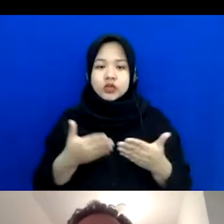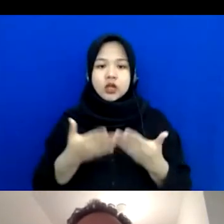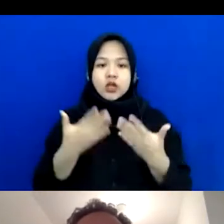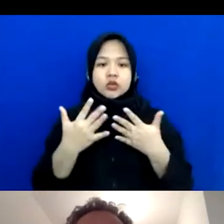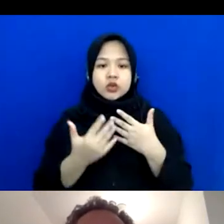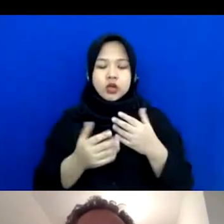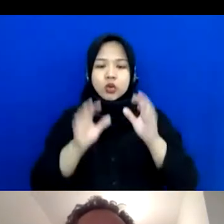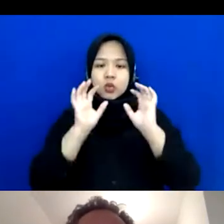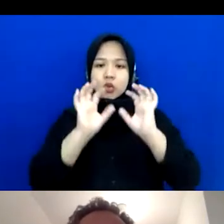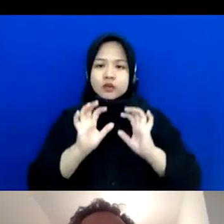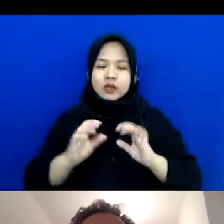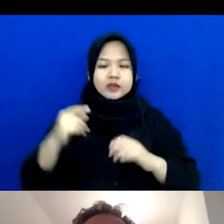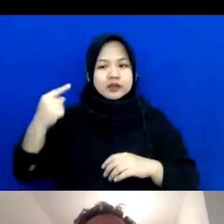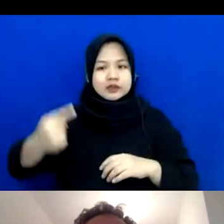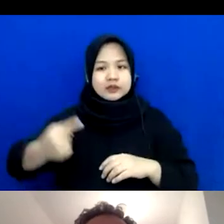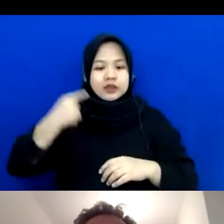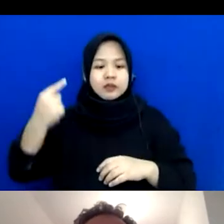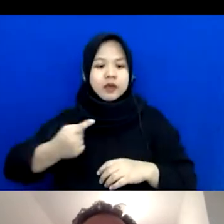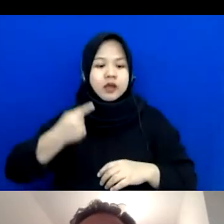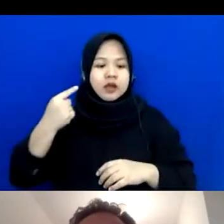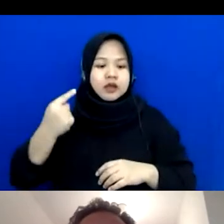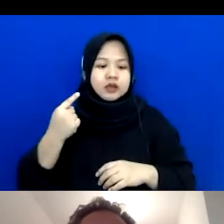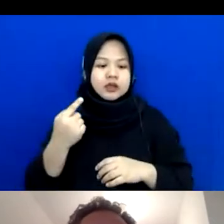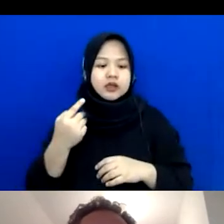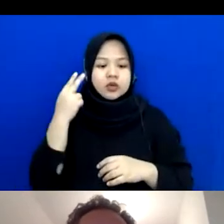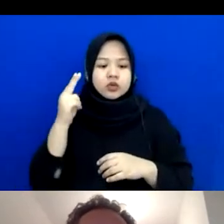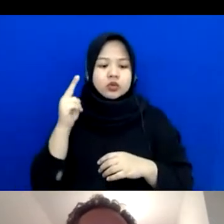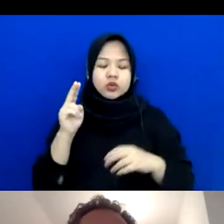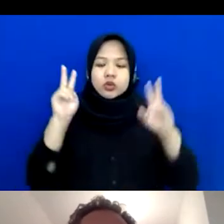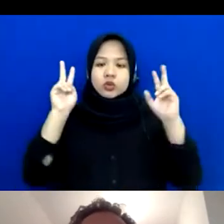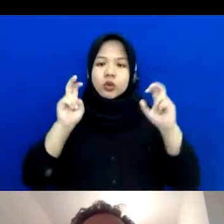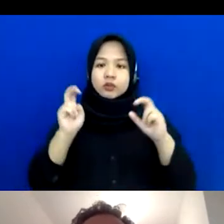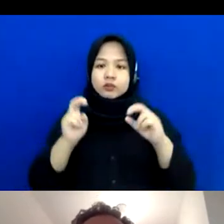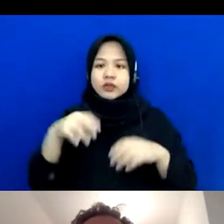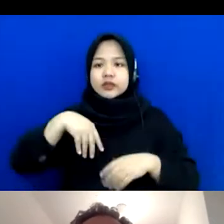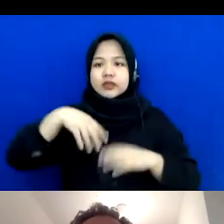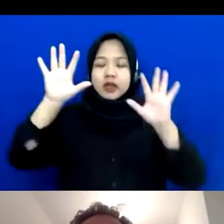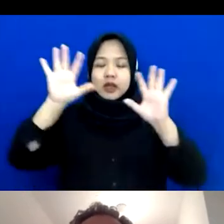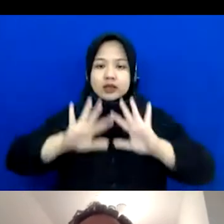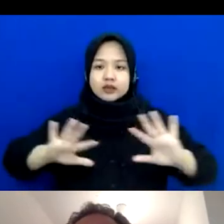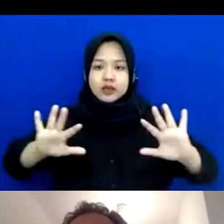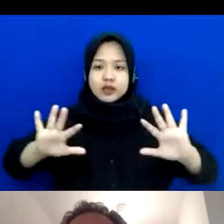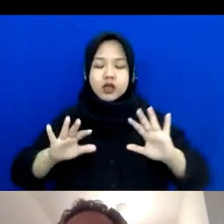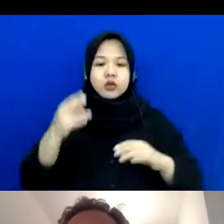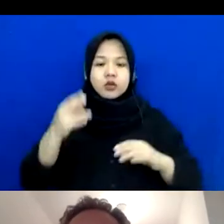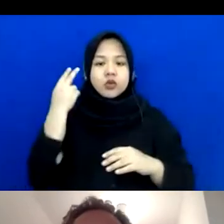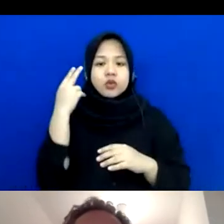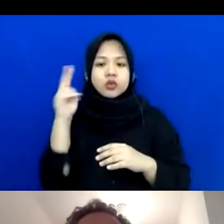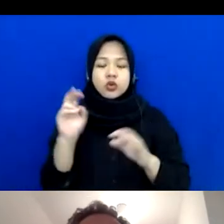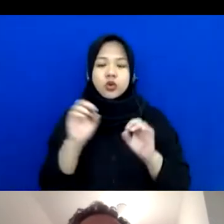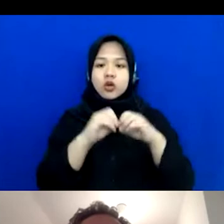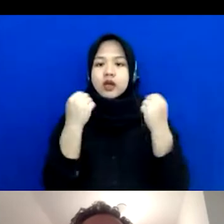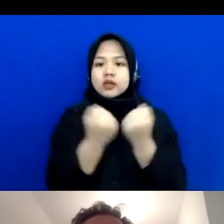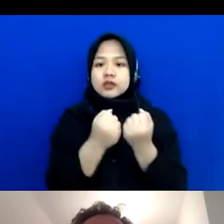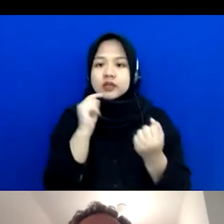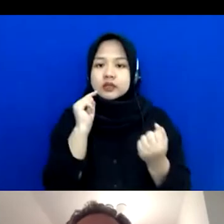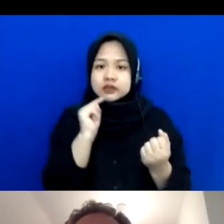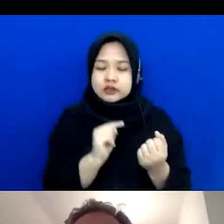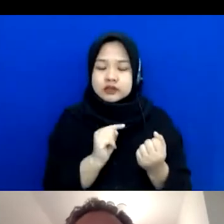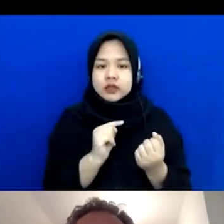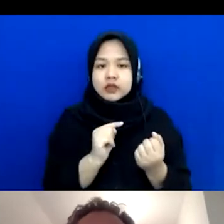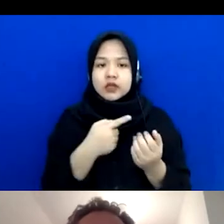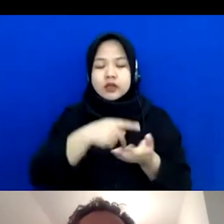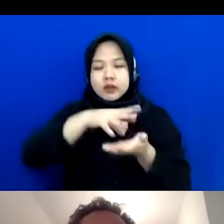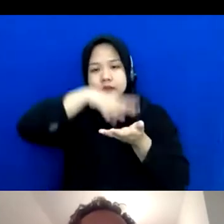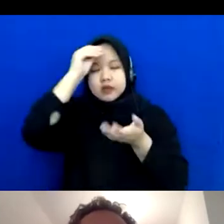fantastic job every day on this topic in this region, and from these organizations we have learned a